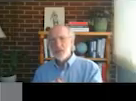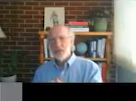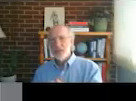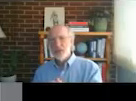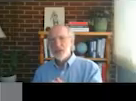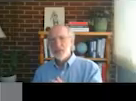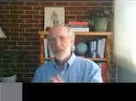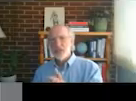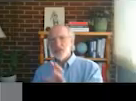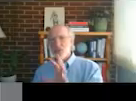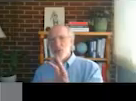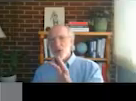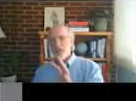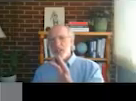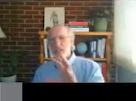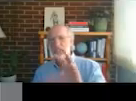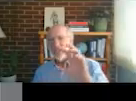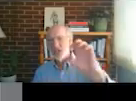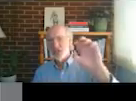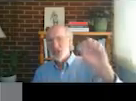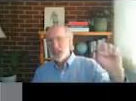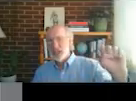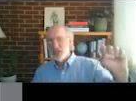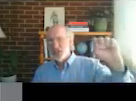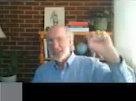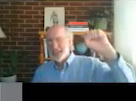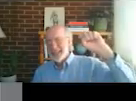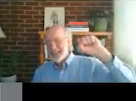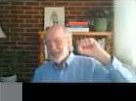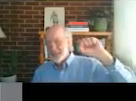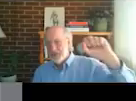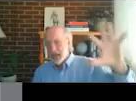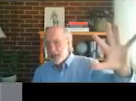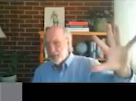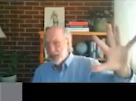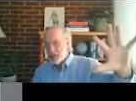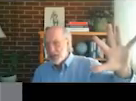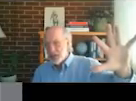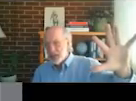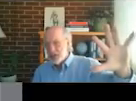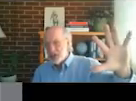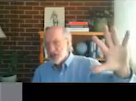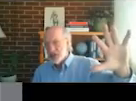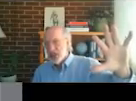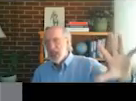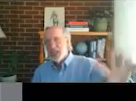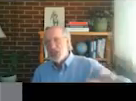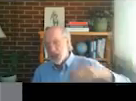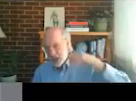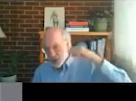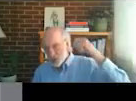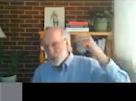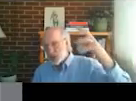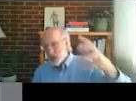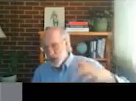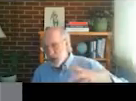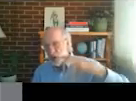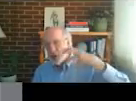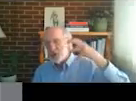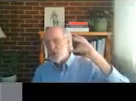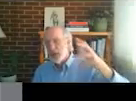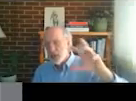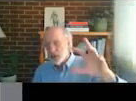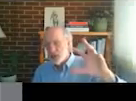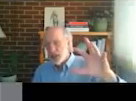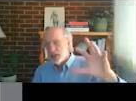is there motivation in place? So wanting it is a change in environmental conditions, a change in what's going